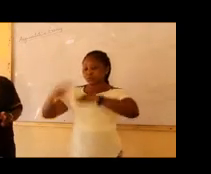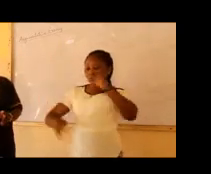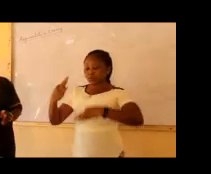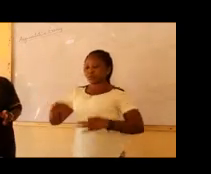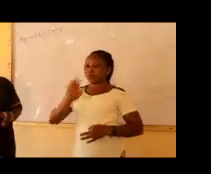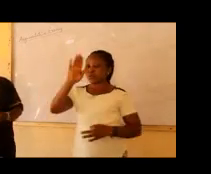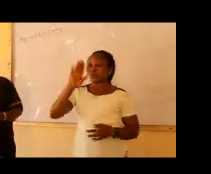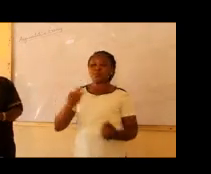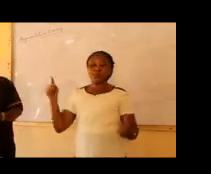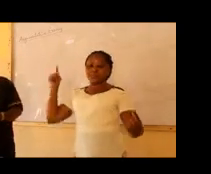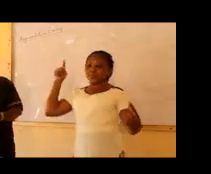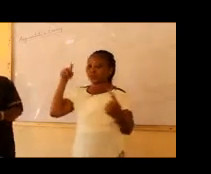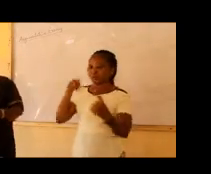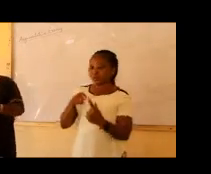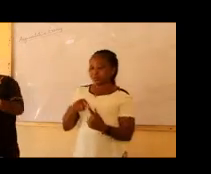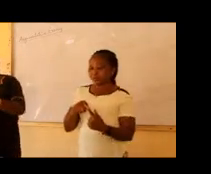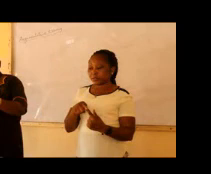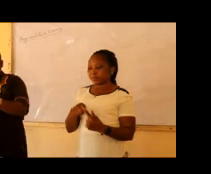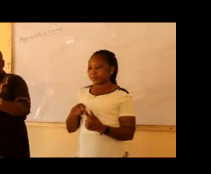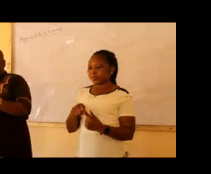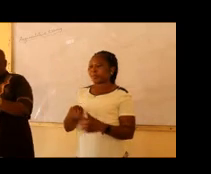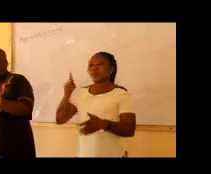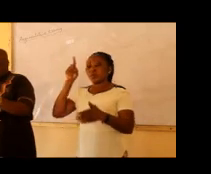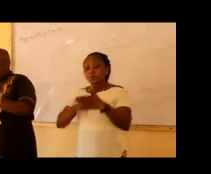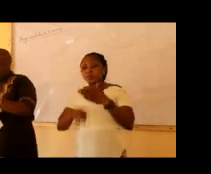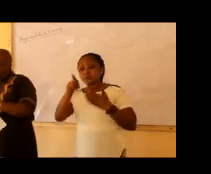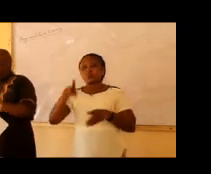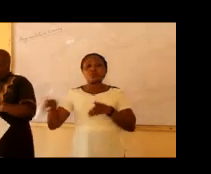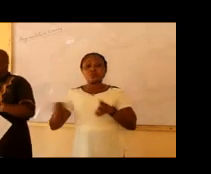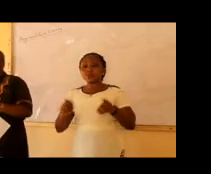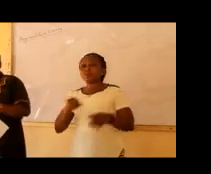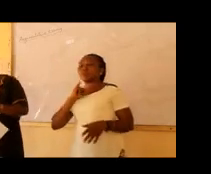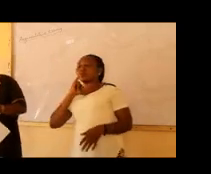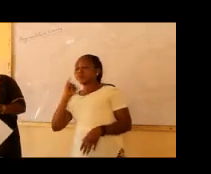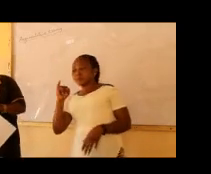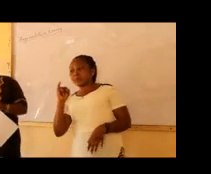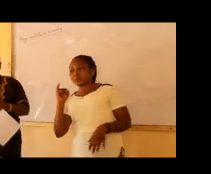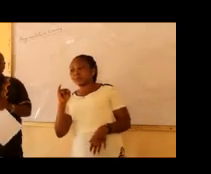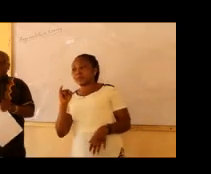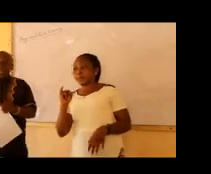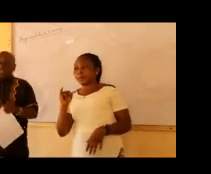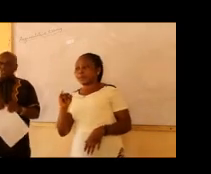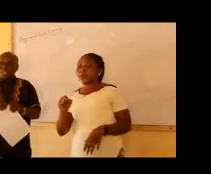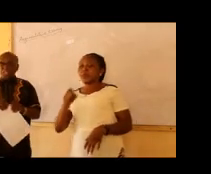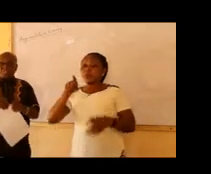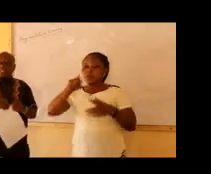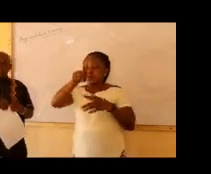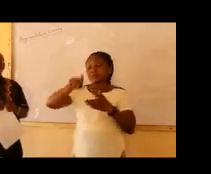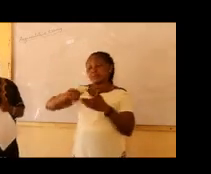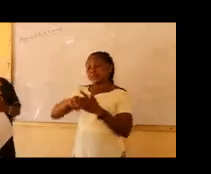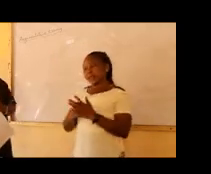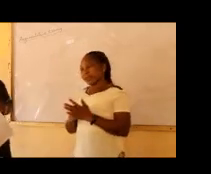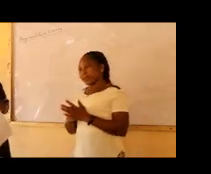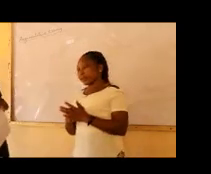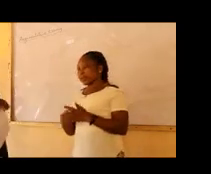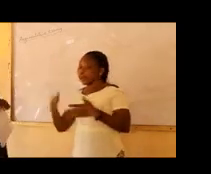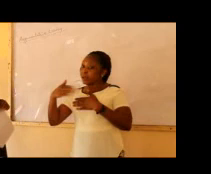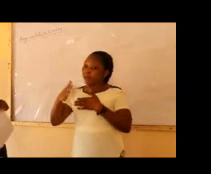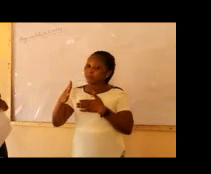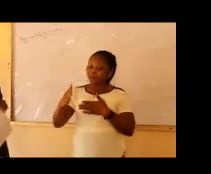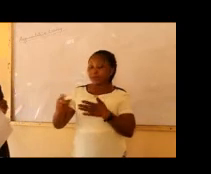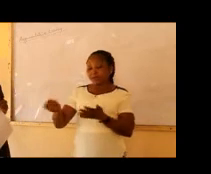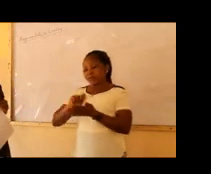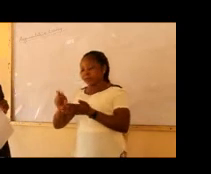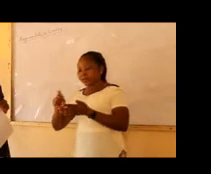your points. So what you do is, you start with, after writing title, you